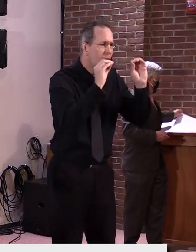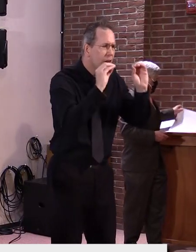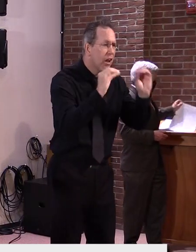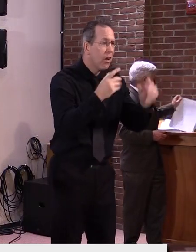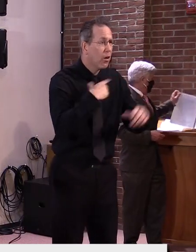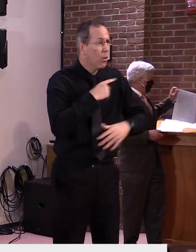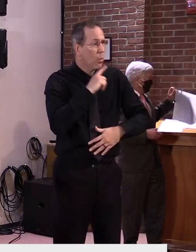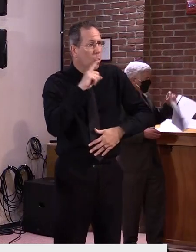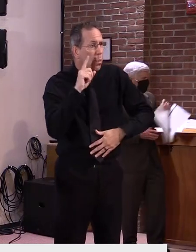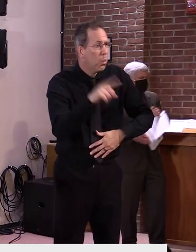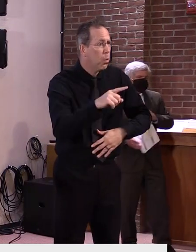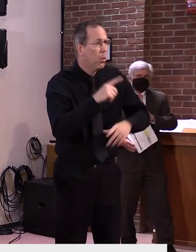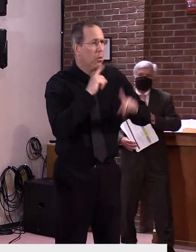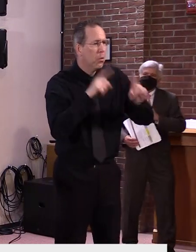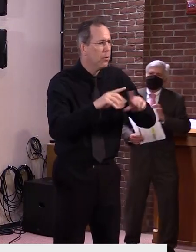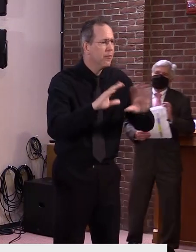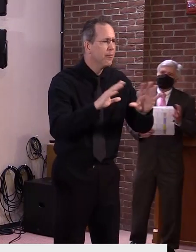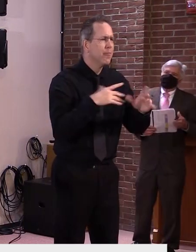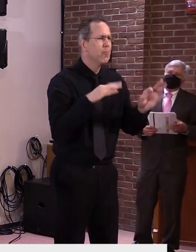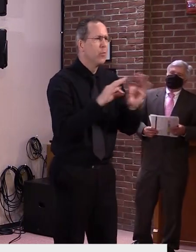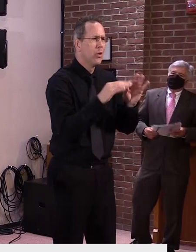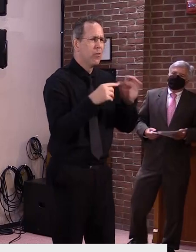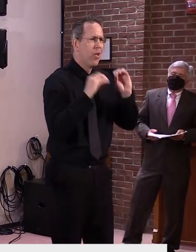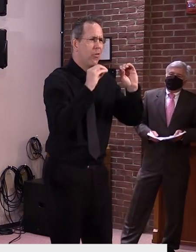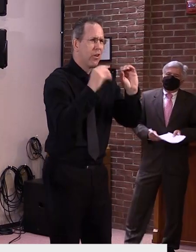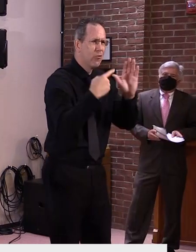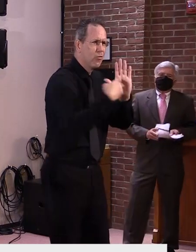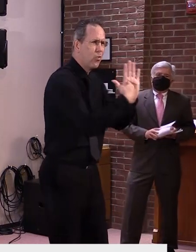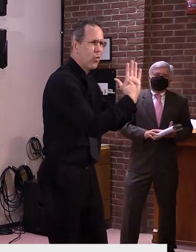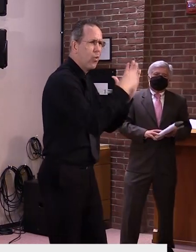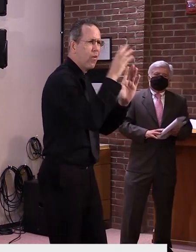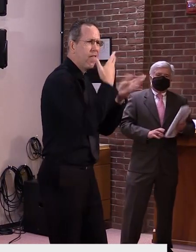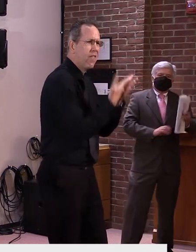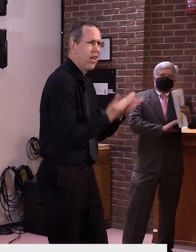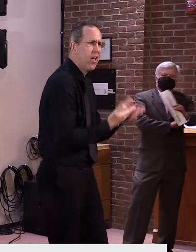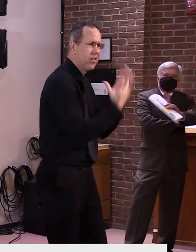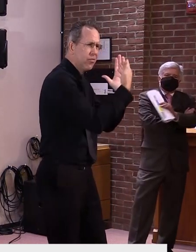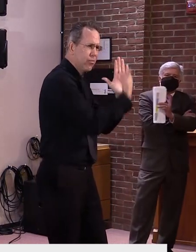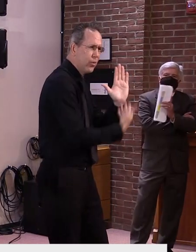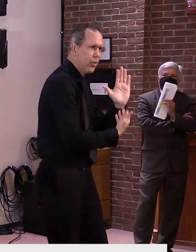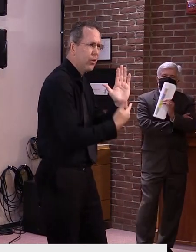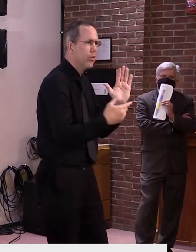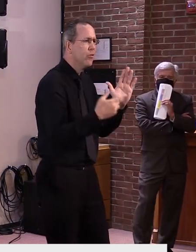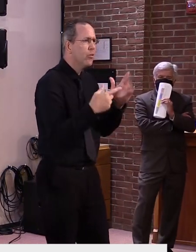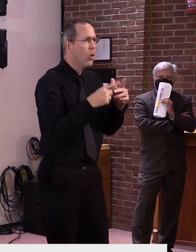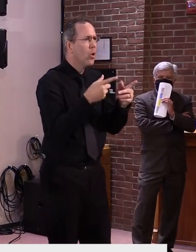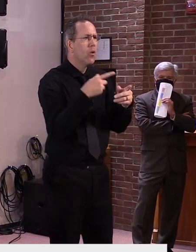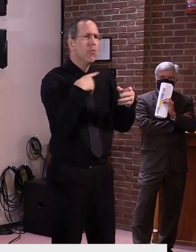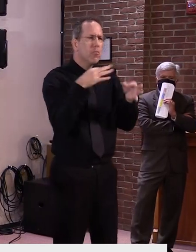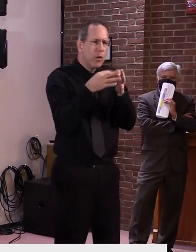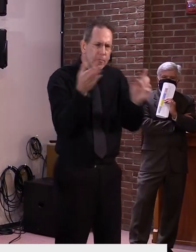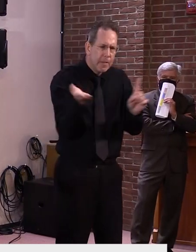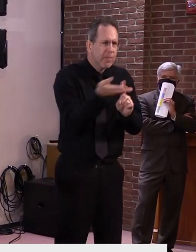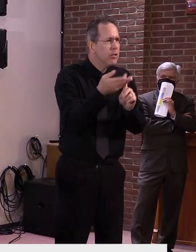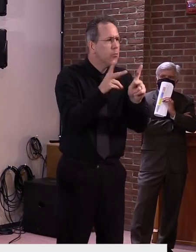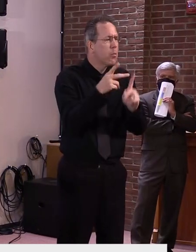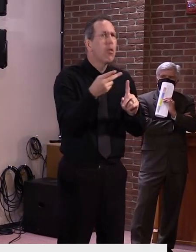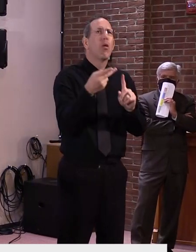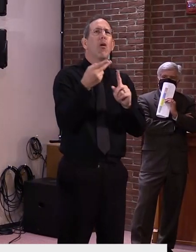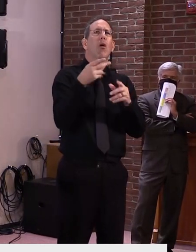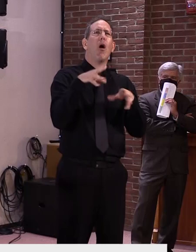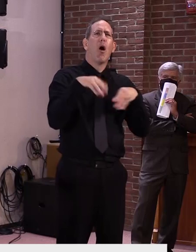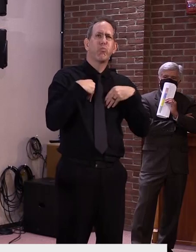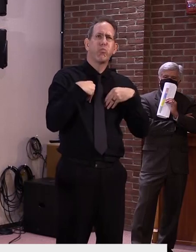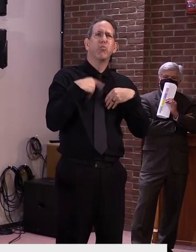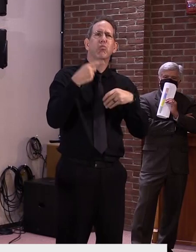that we get compliance when people want to do the right thing. So sometimes it does have to be their idea, but we're hoping they'll get the right idea